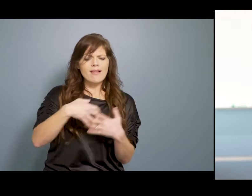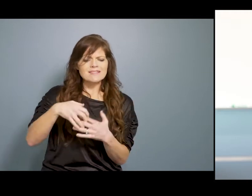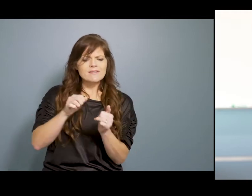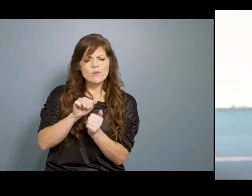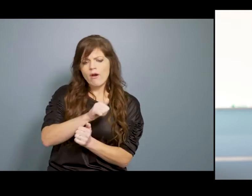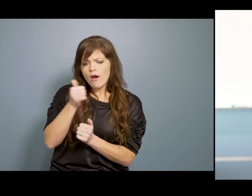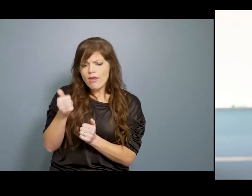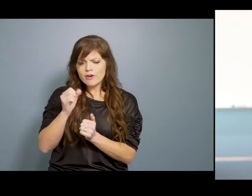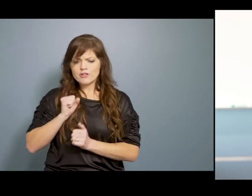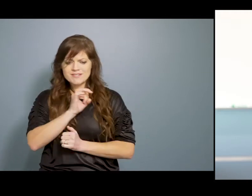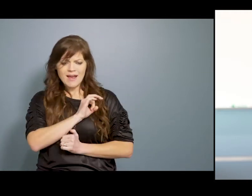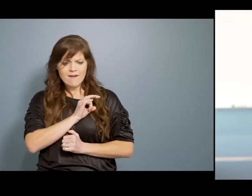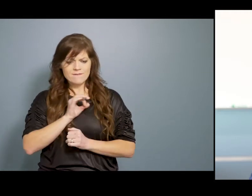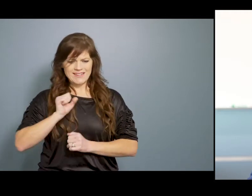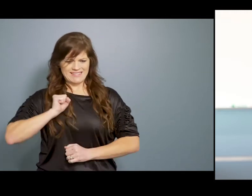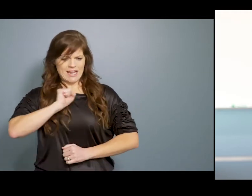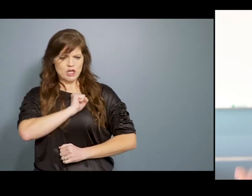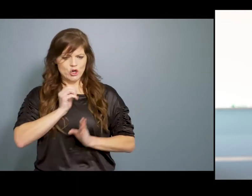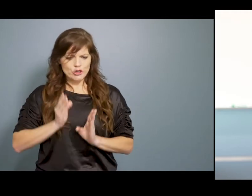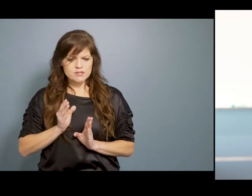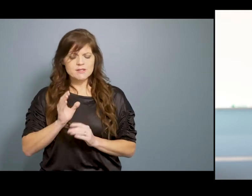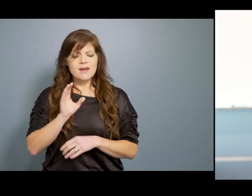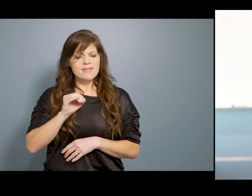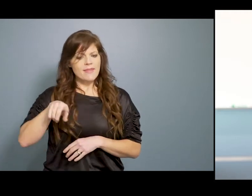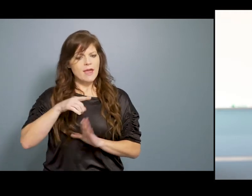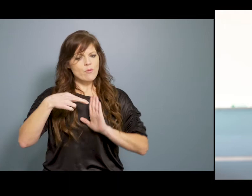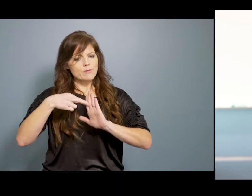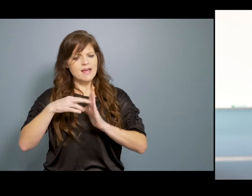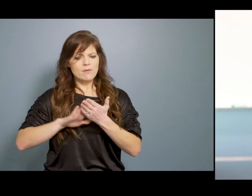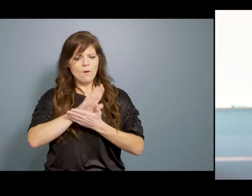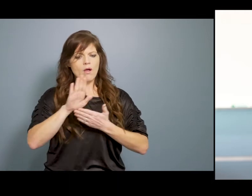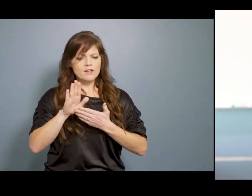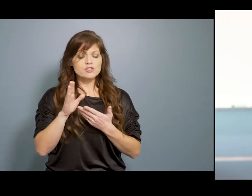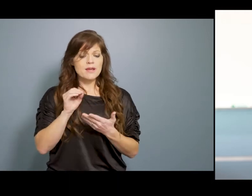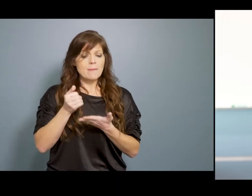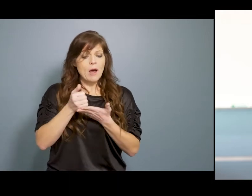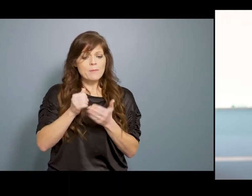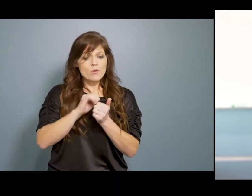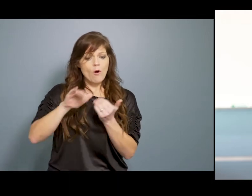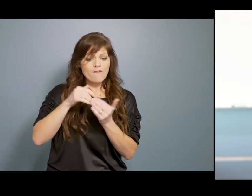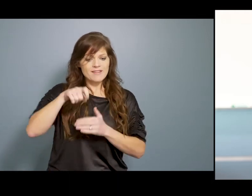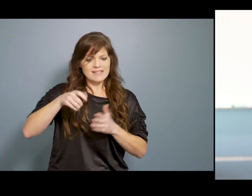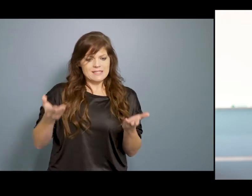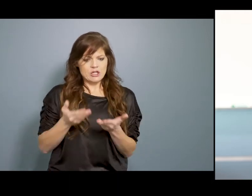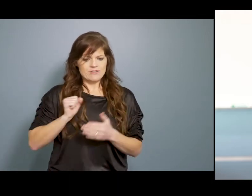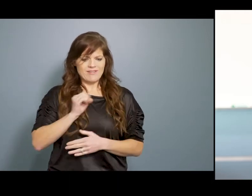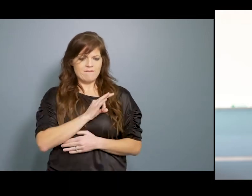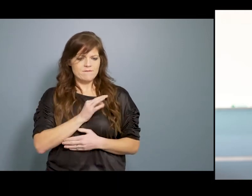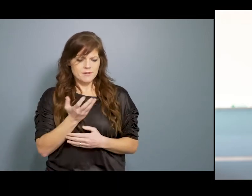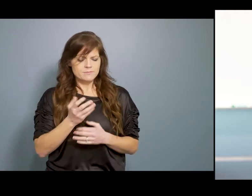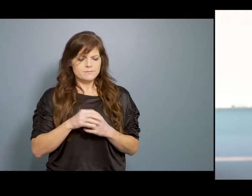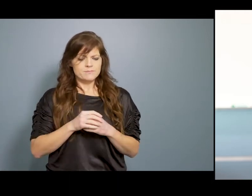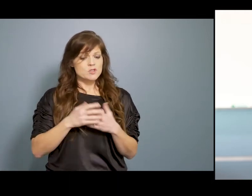who represent cross-department representation throughout the college to adhere to all of the needs of staff here at the college.